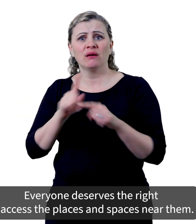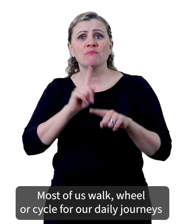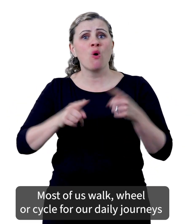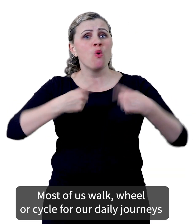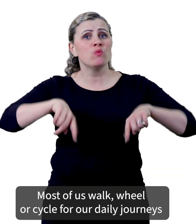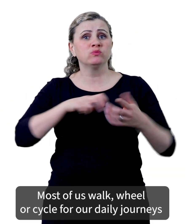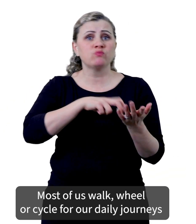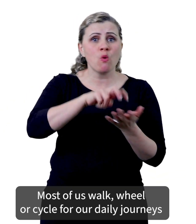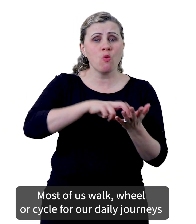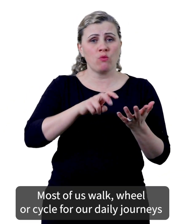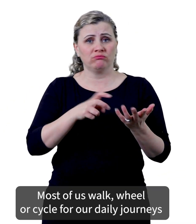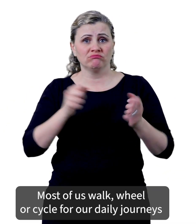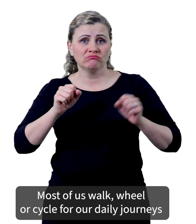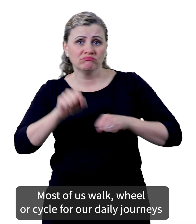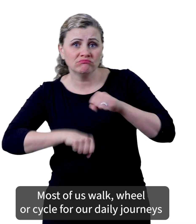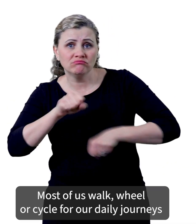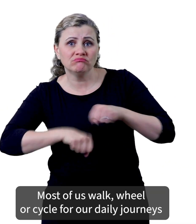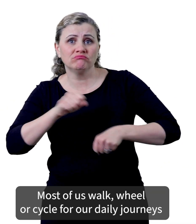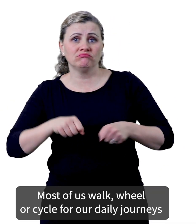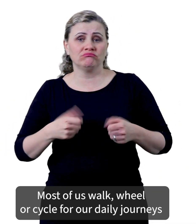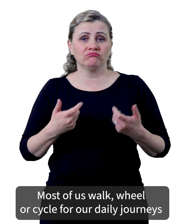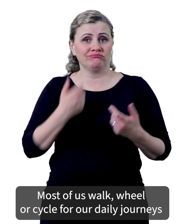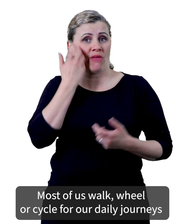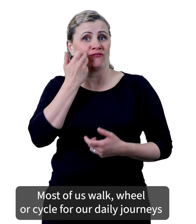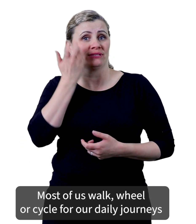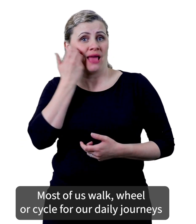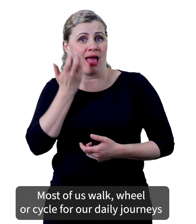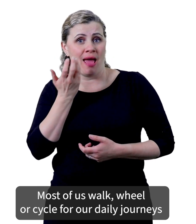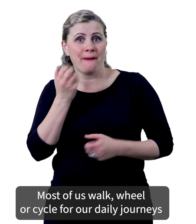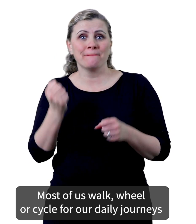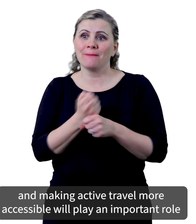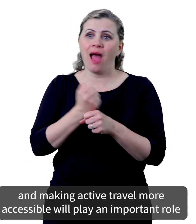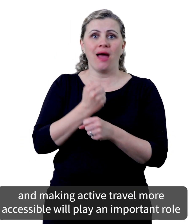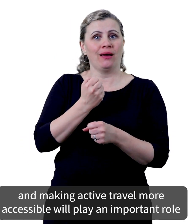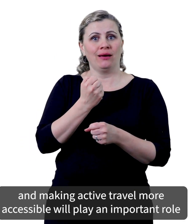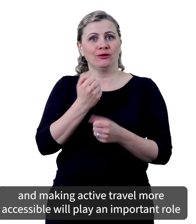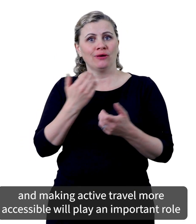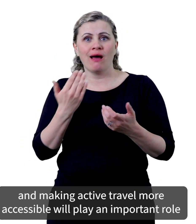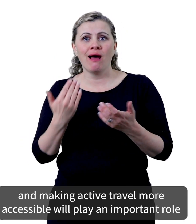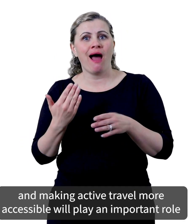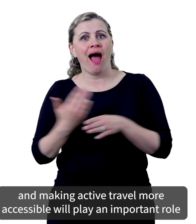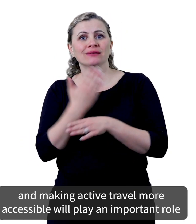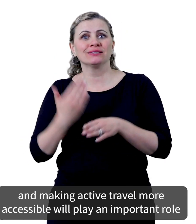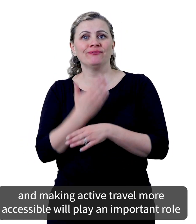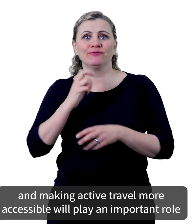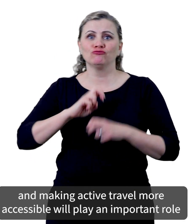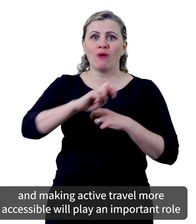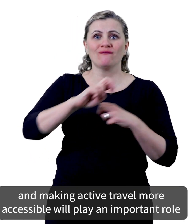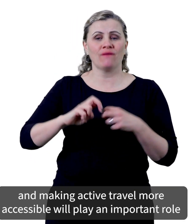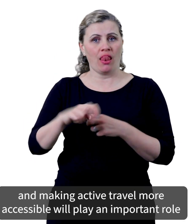Most of us walk, wheel or cycle for our daily journeys, and making active travel more accessible will play